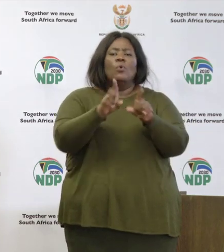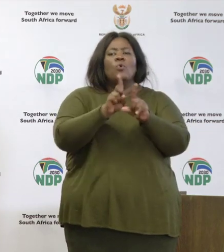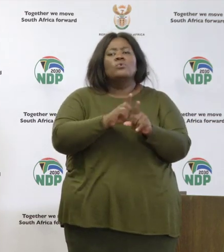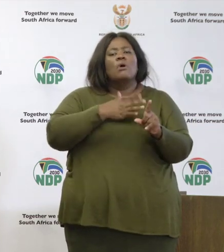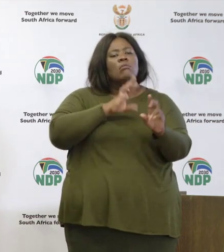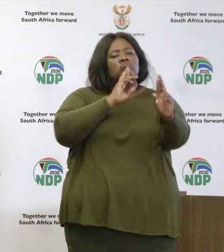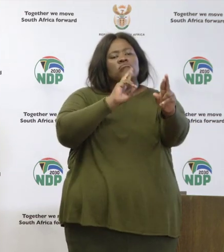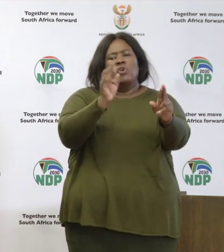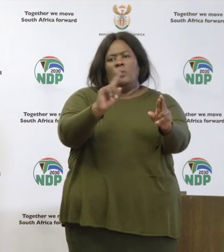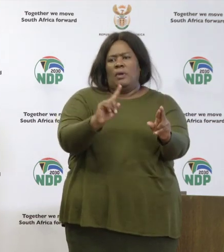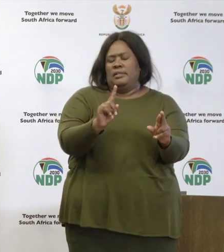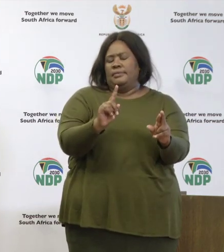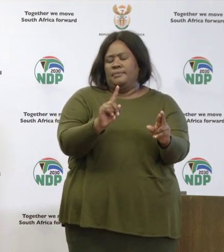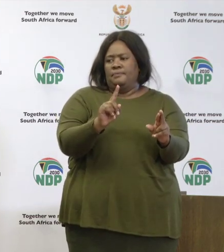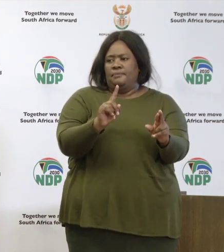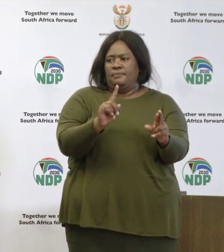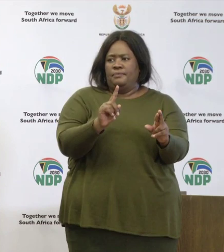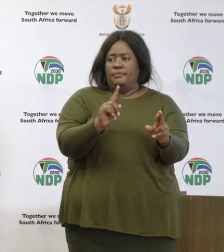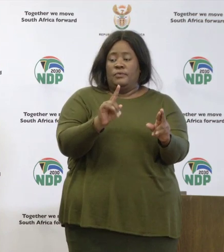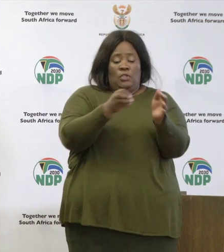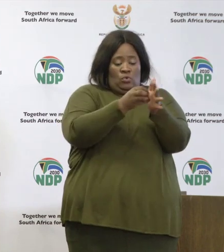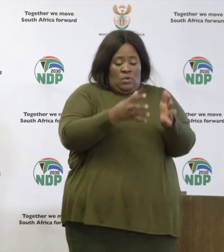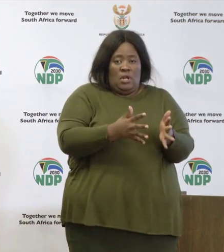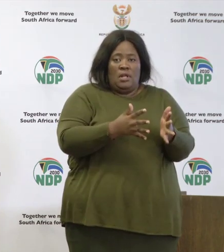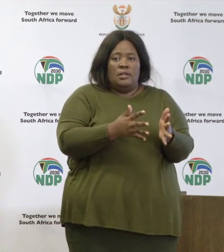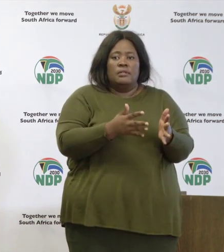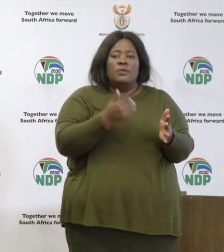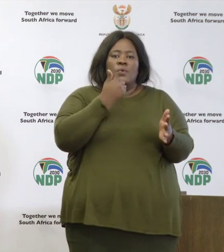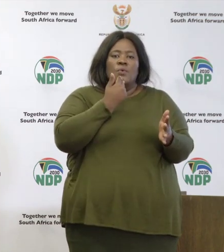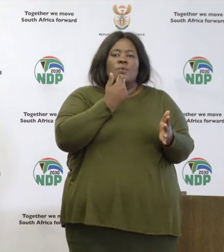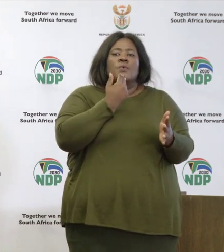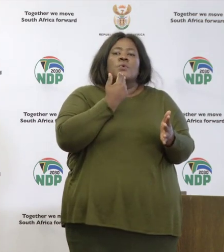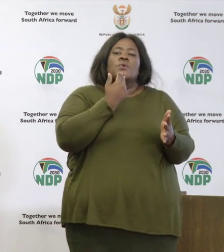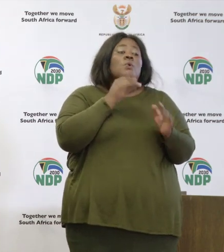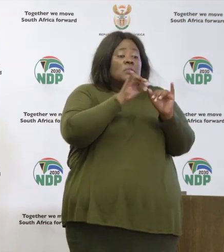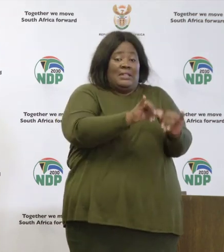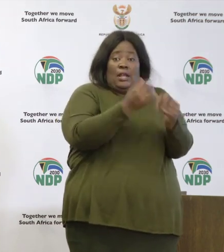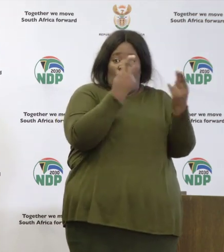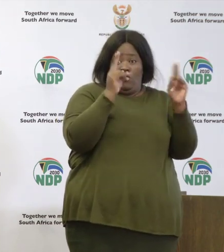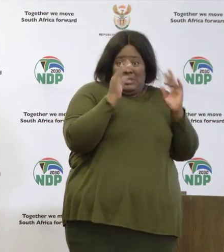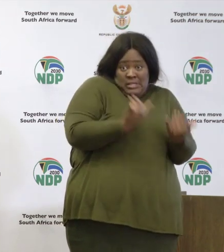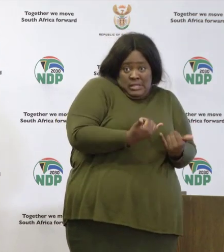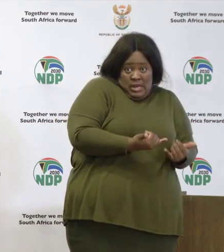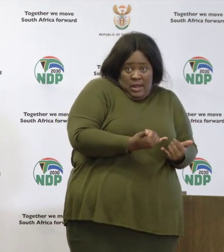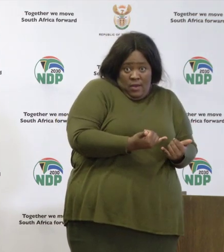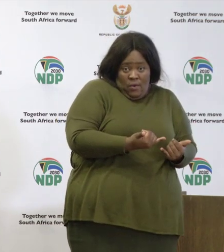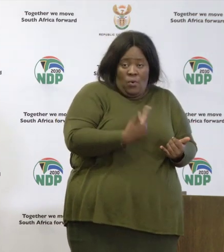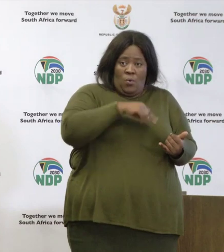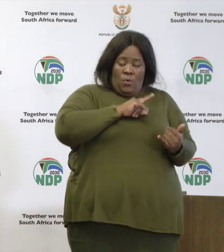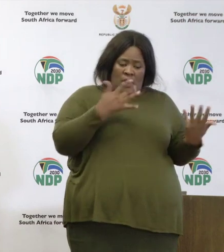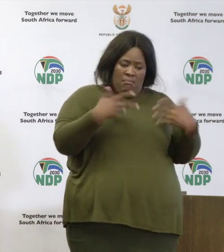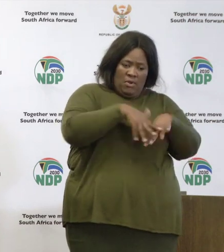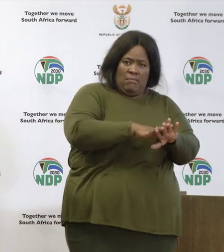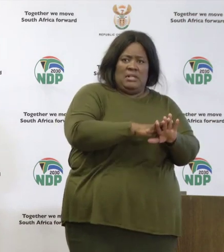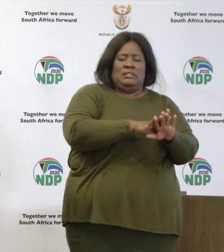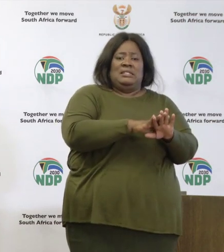report upon today is students who are remaining on university campuses. As we are implementing these